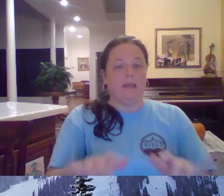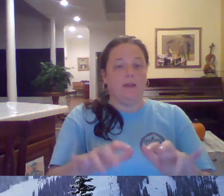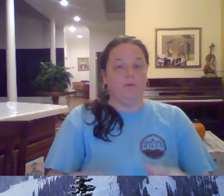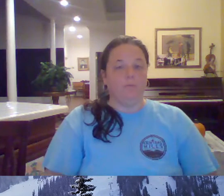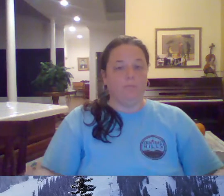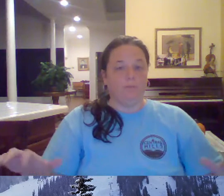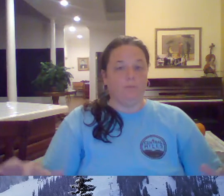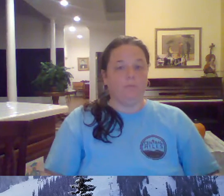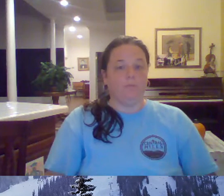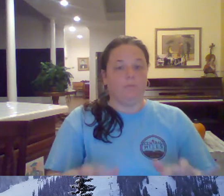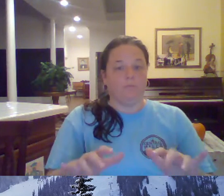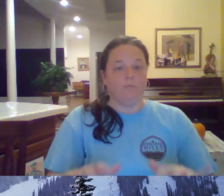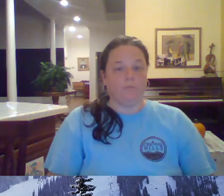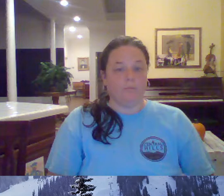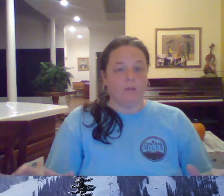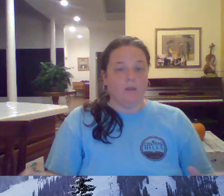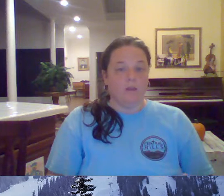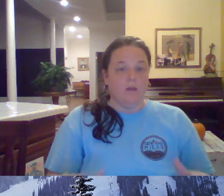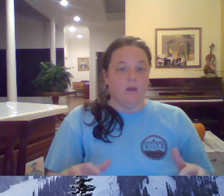Piano.